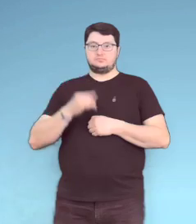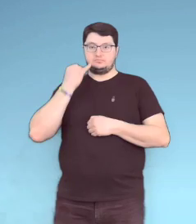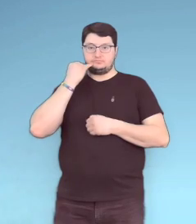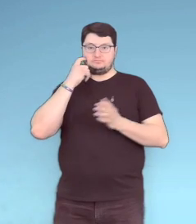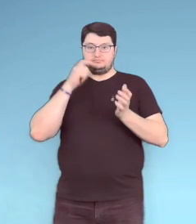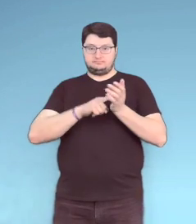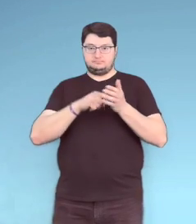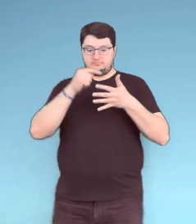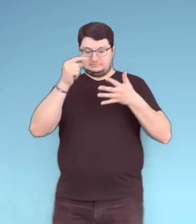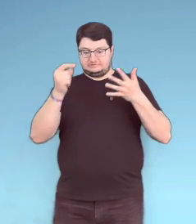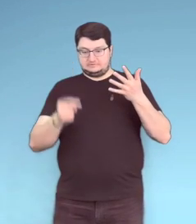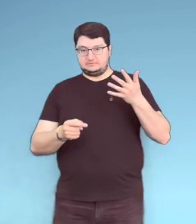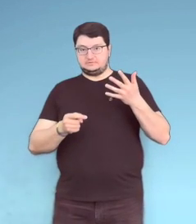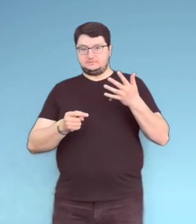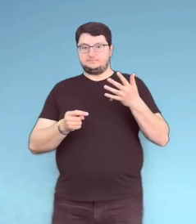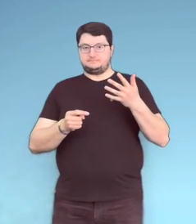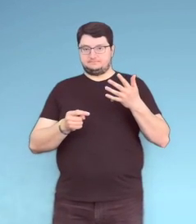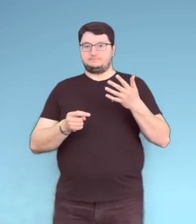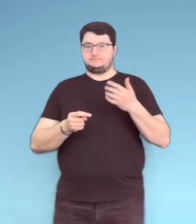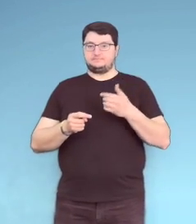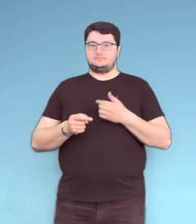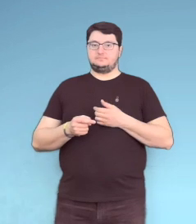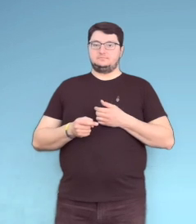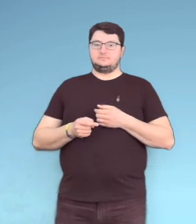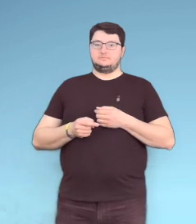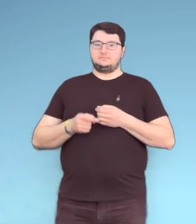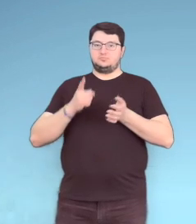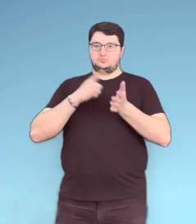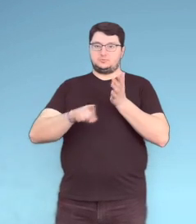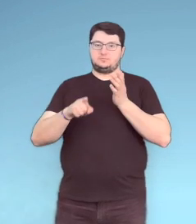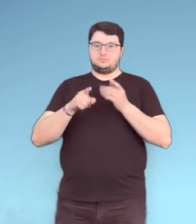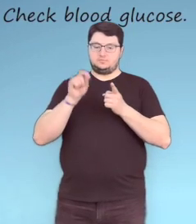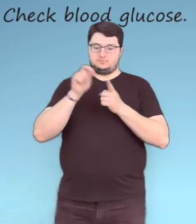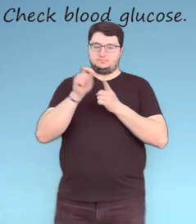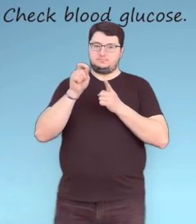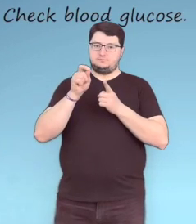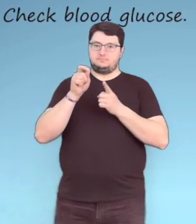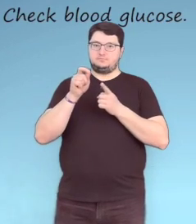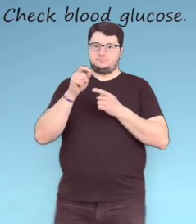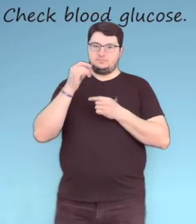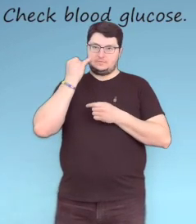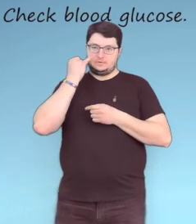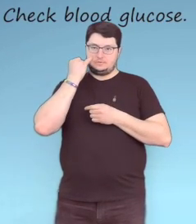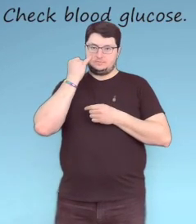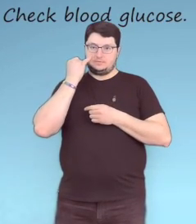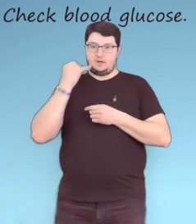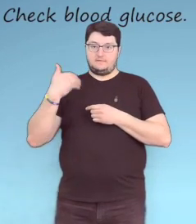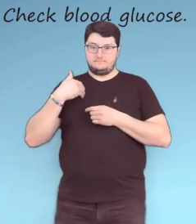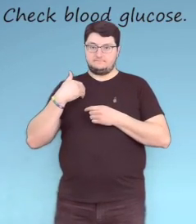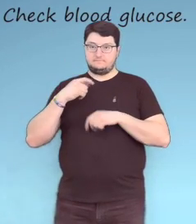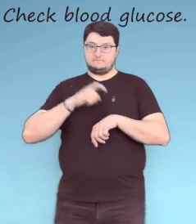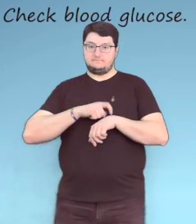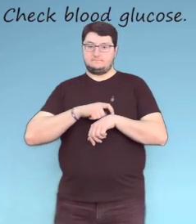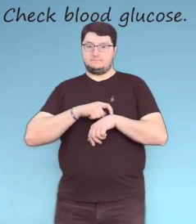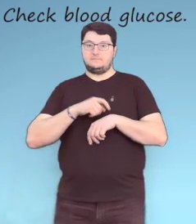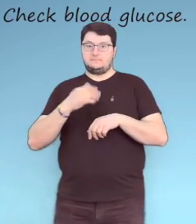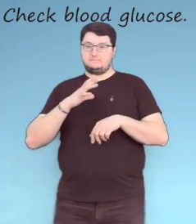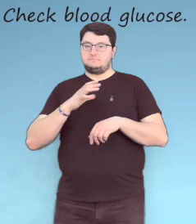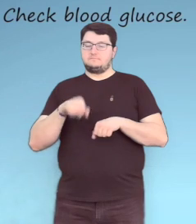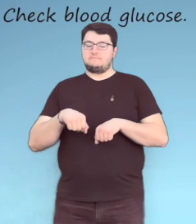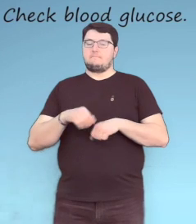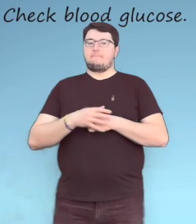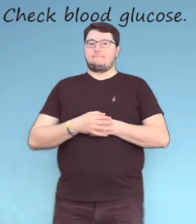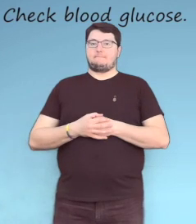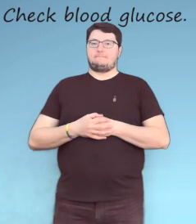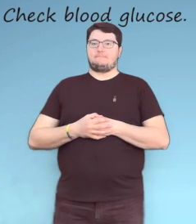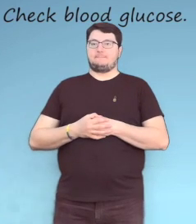If the child is showing signs of hypoglycemia, check their blood glucose if their meter is available and time